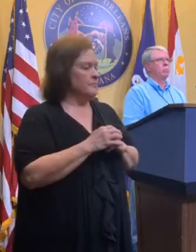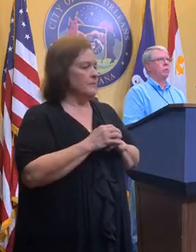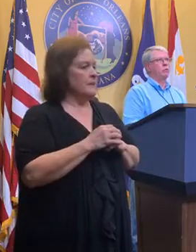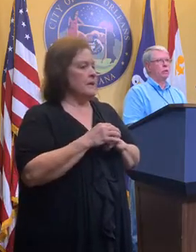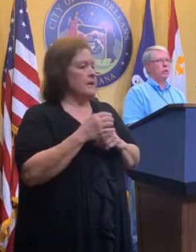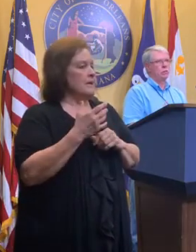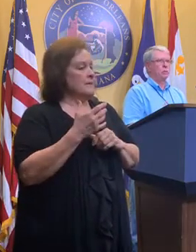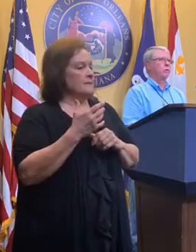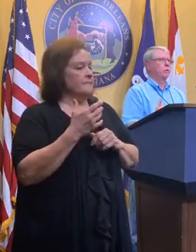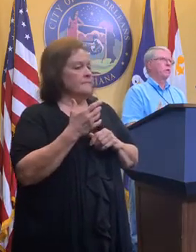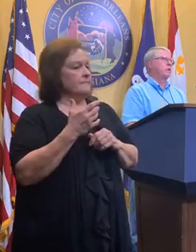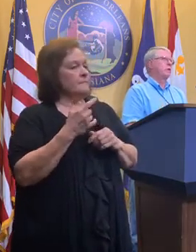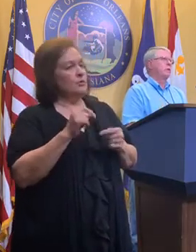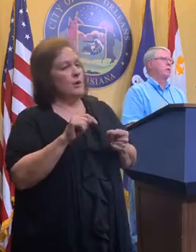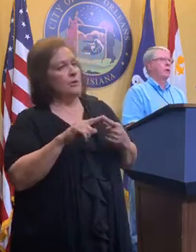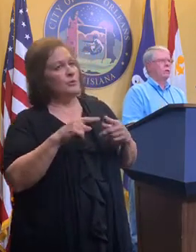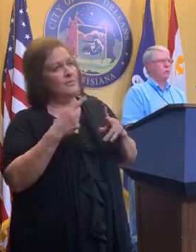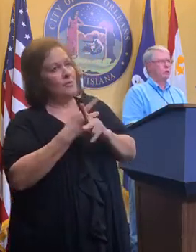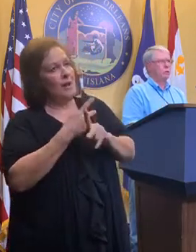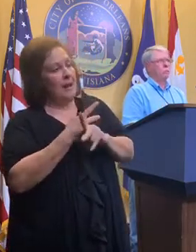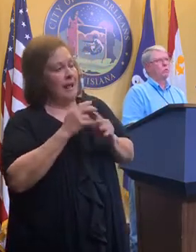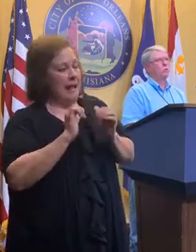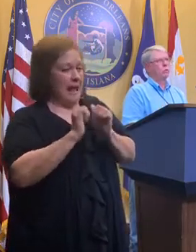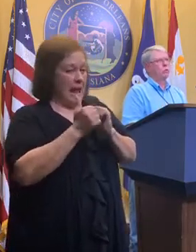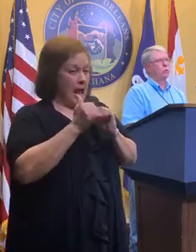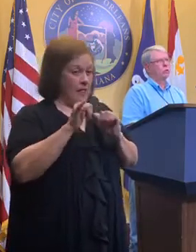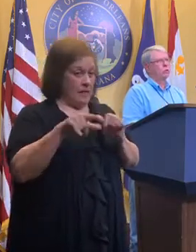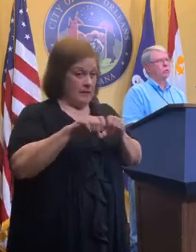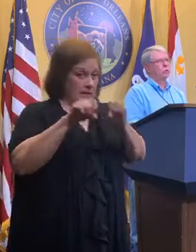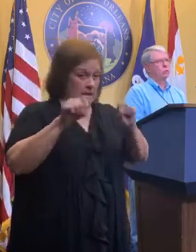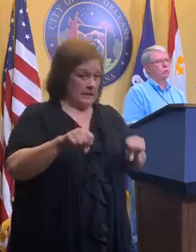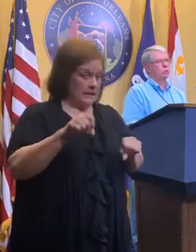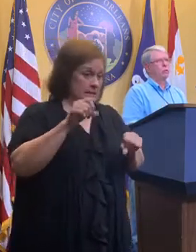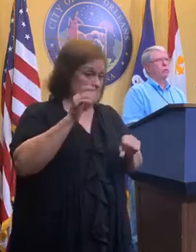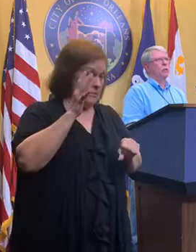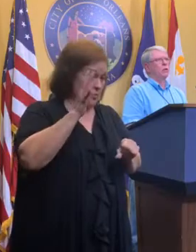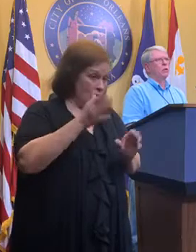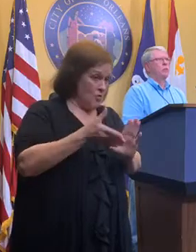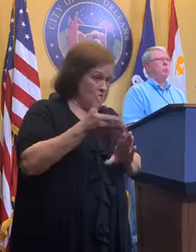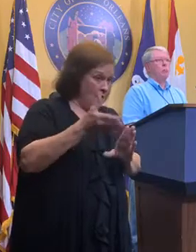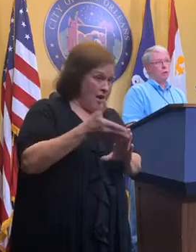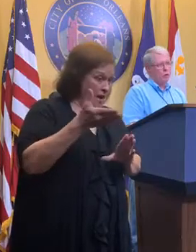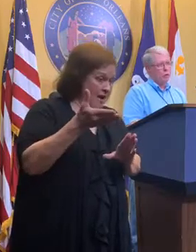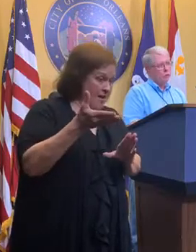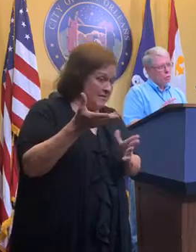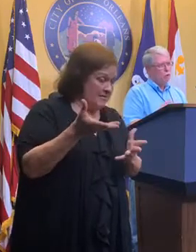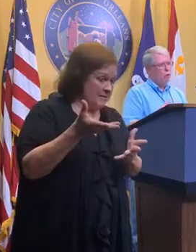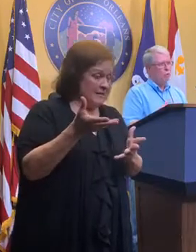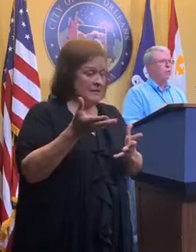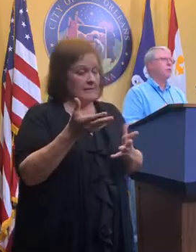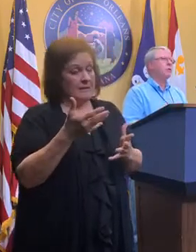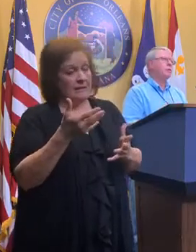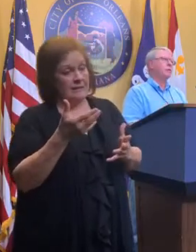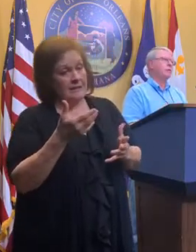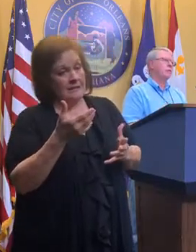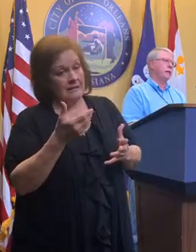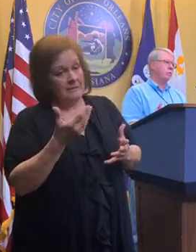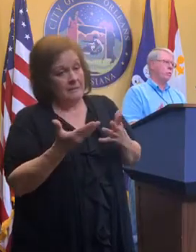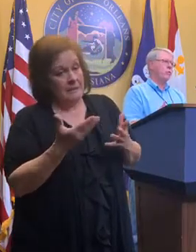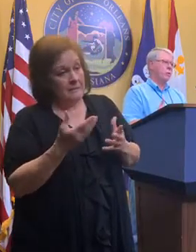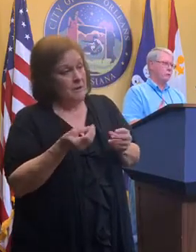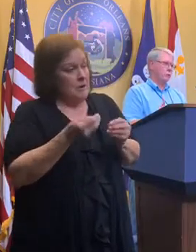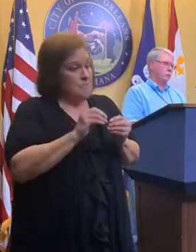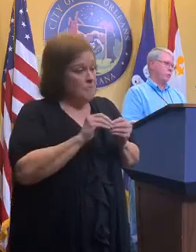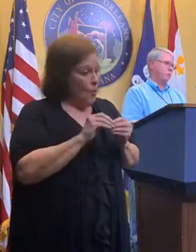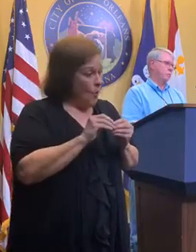to get a better sense of how the system will work under these conditions and maybe perhaps a little more comfort,